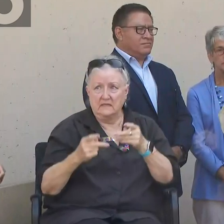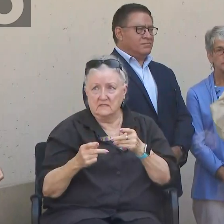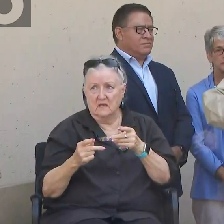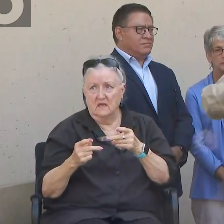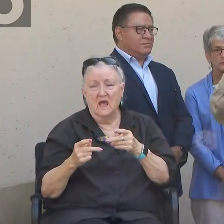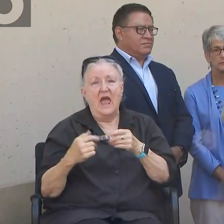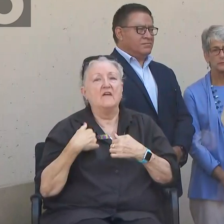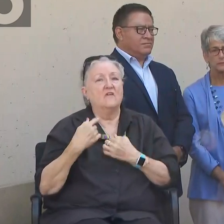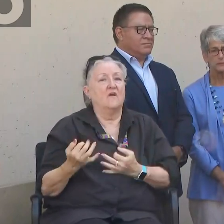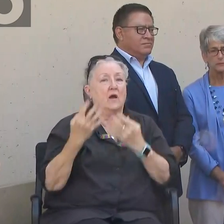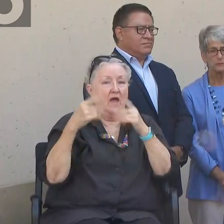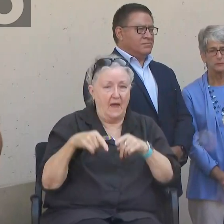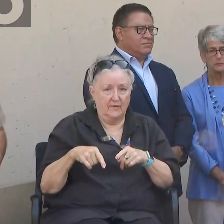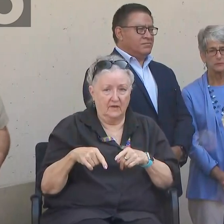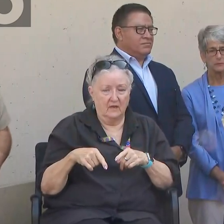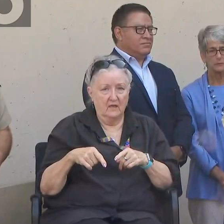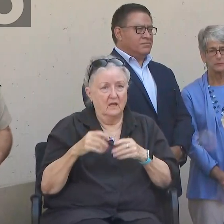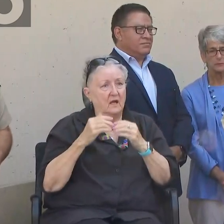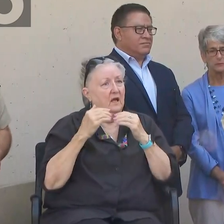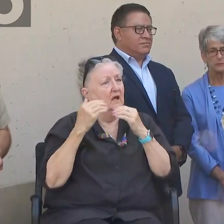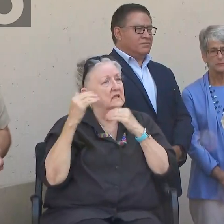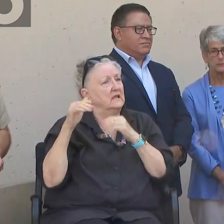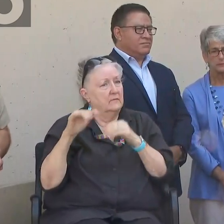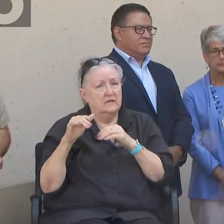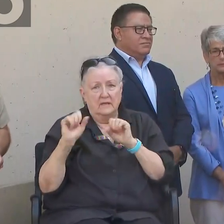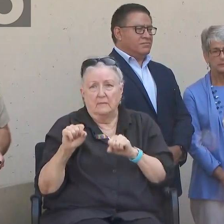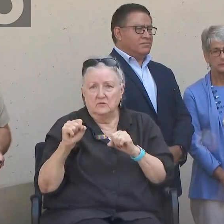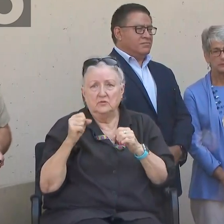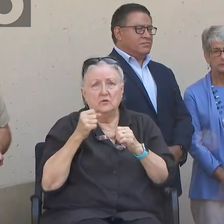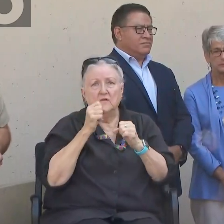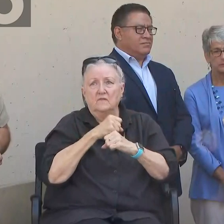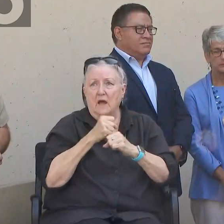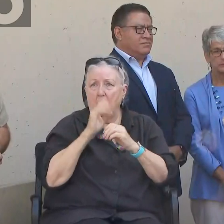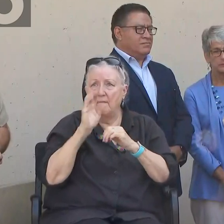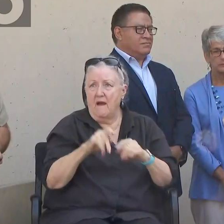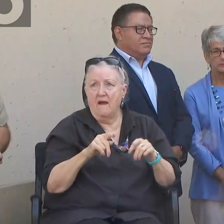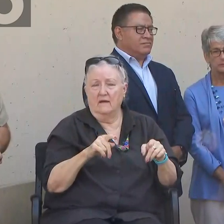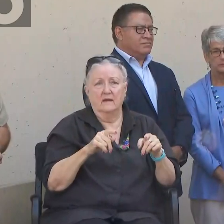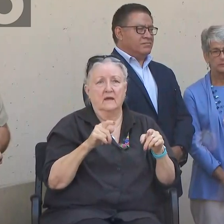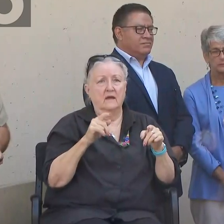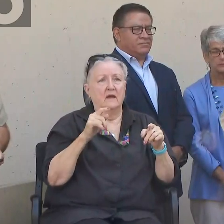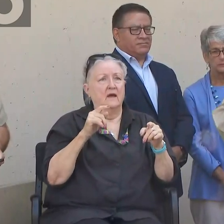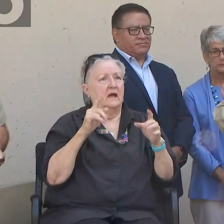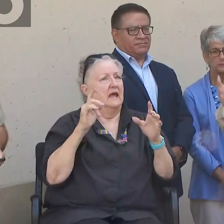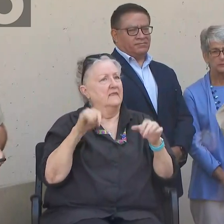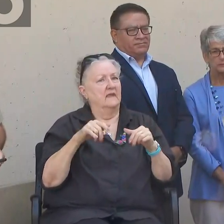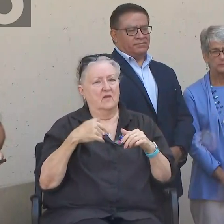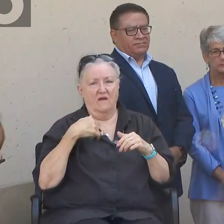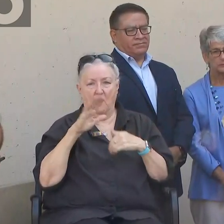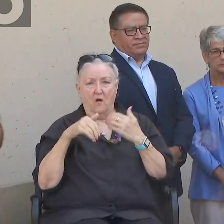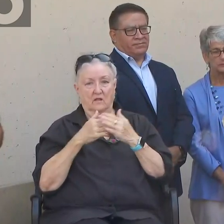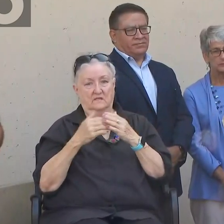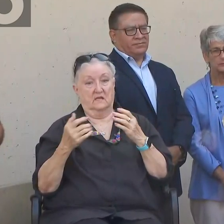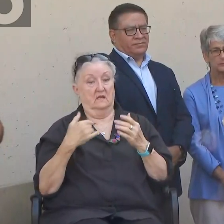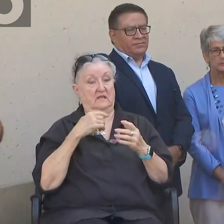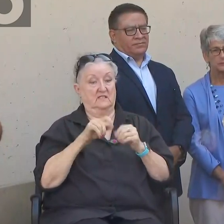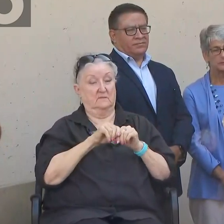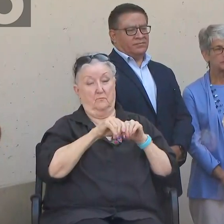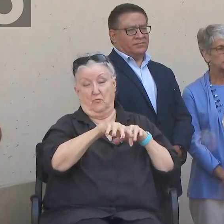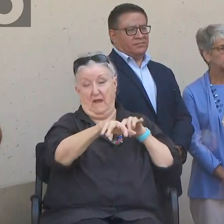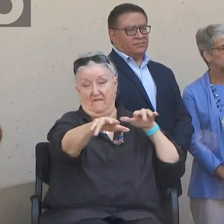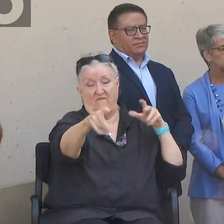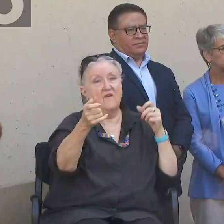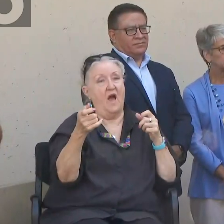have a fire that occurs, have limited, if any, firefighting capabilities that could address that, and then to have all of a sudden a fire that spread very,